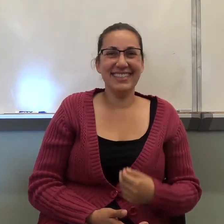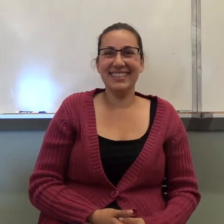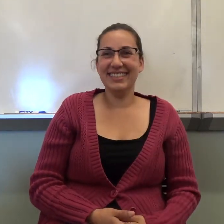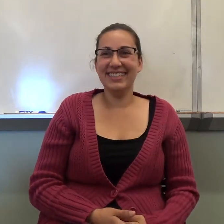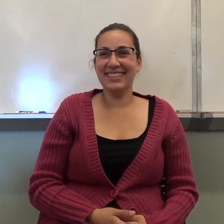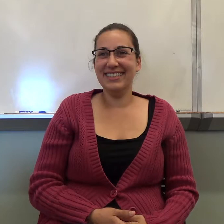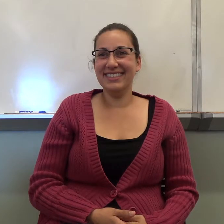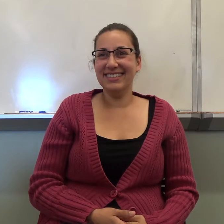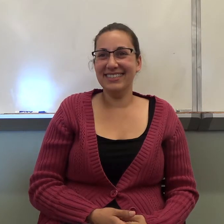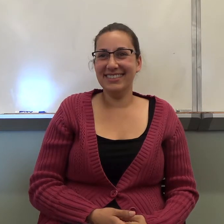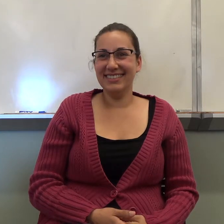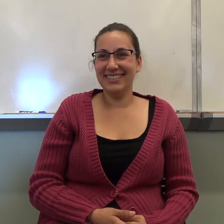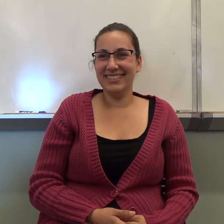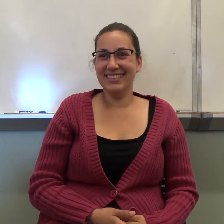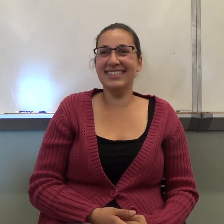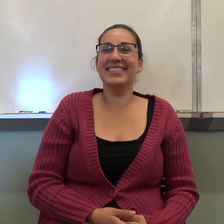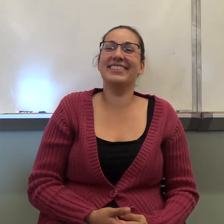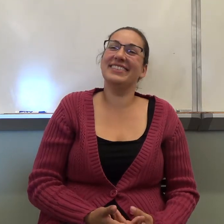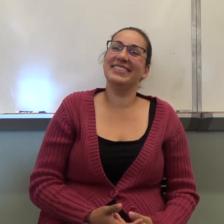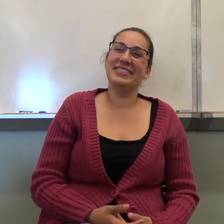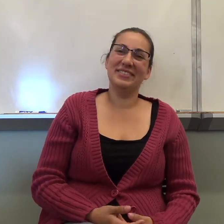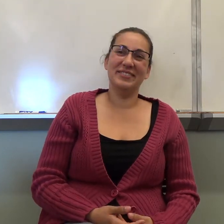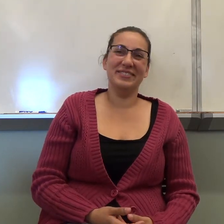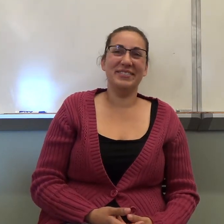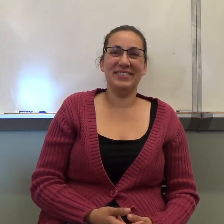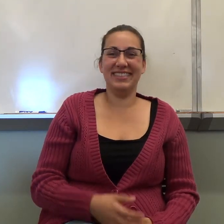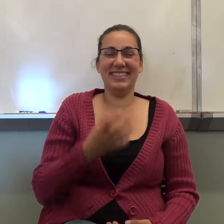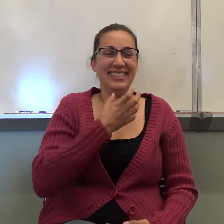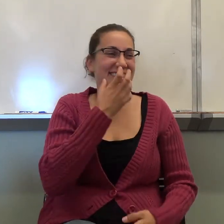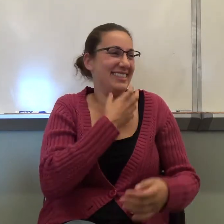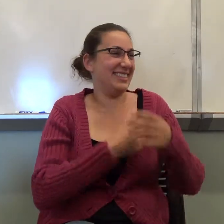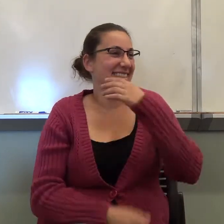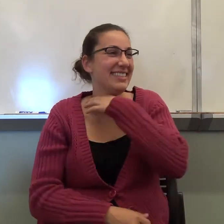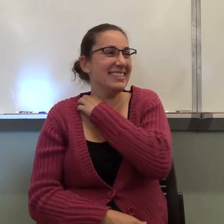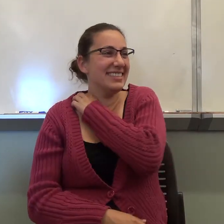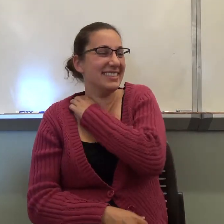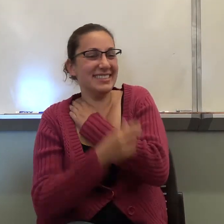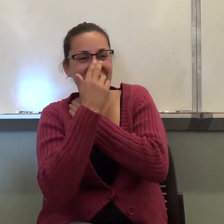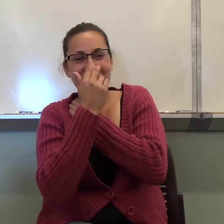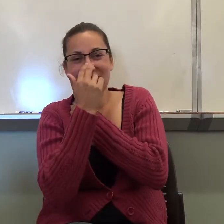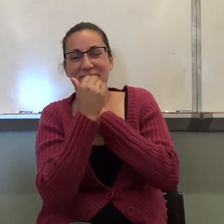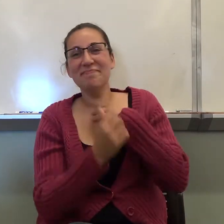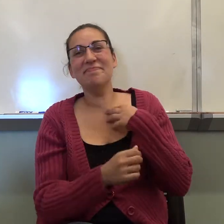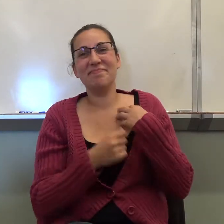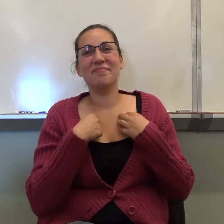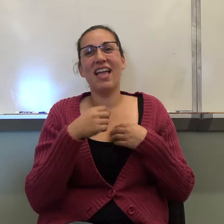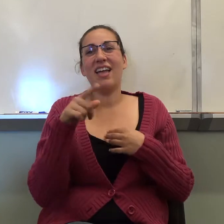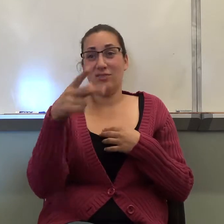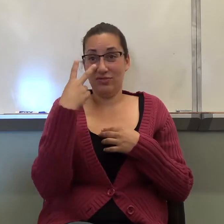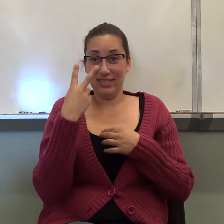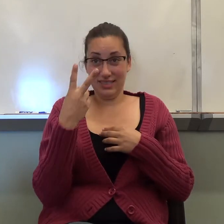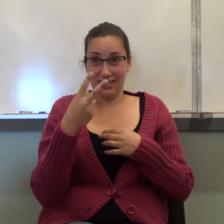it's the safest way. In other words, it reduces the chance that you get a wrong answer. So this is